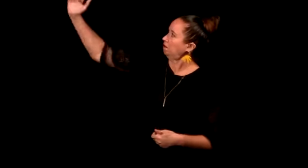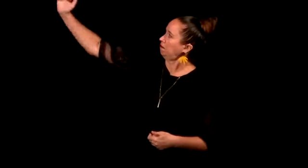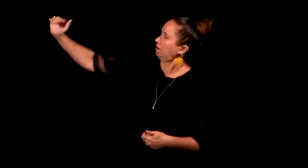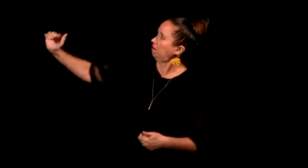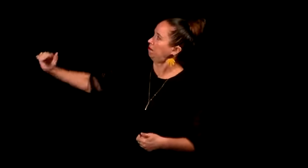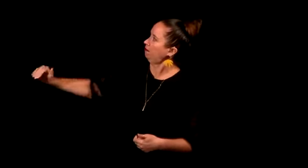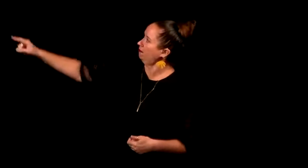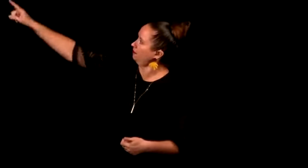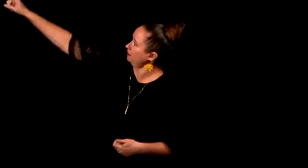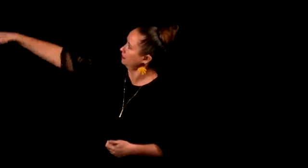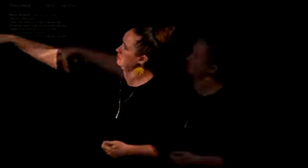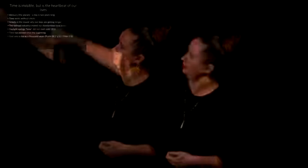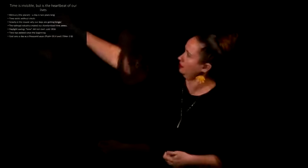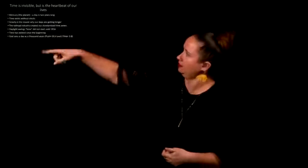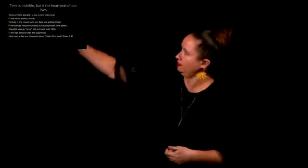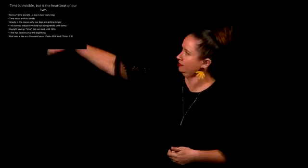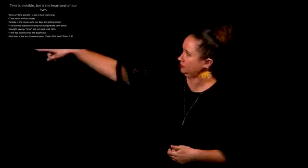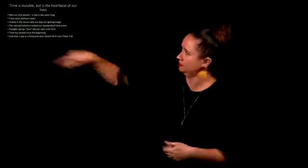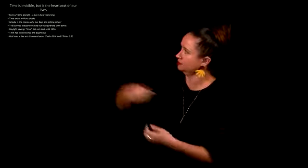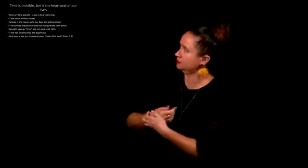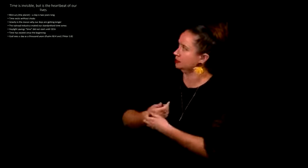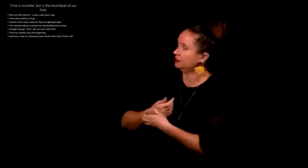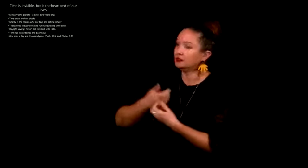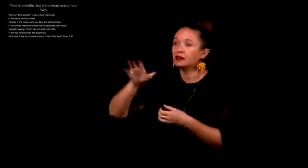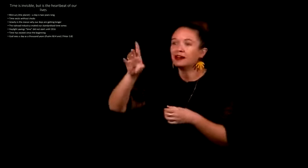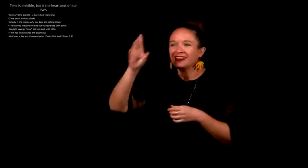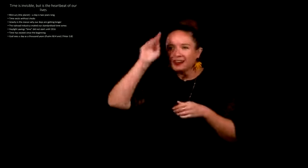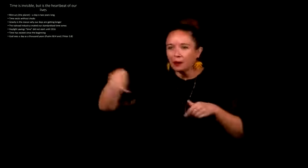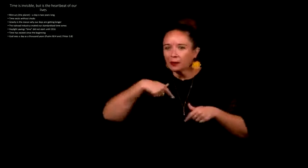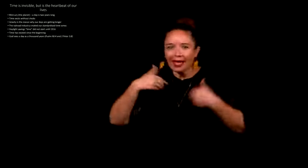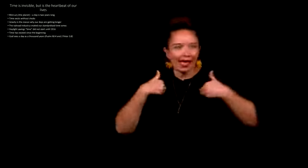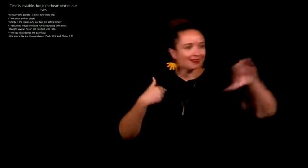So here's some interesting facts that I have listed regarding time.